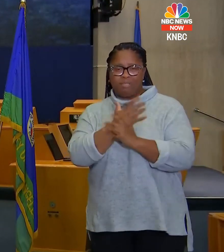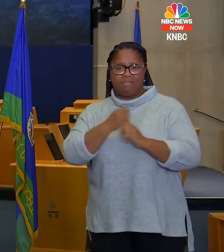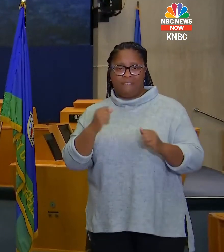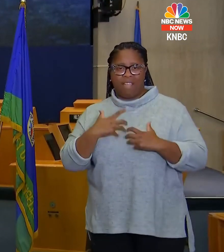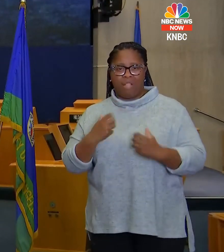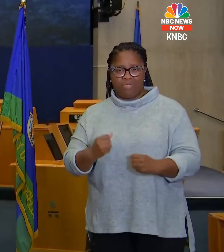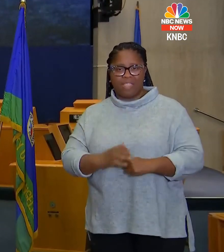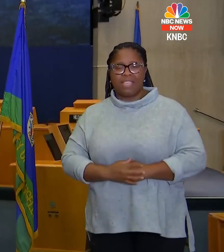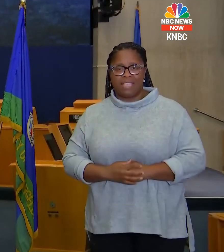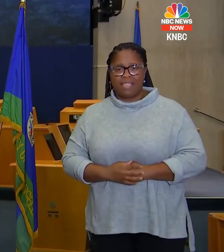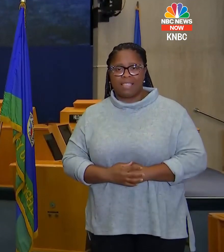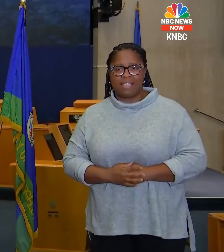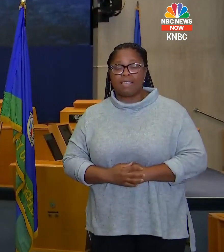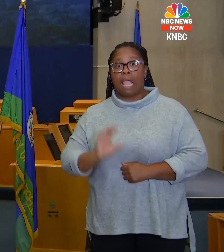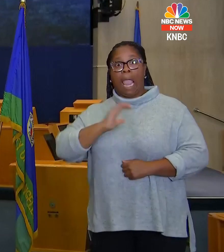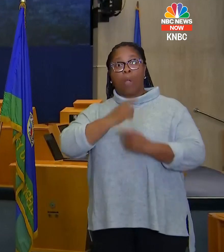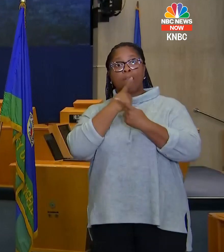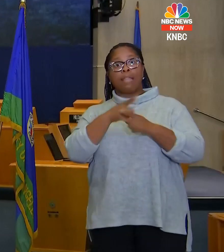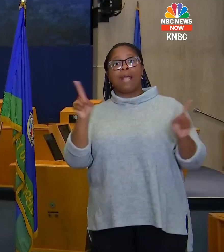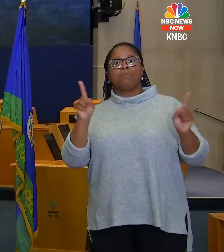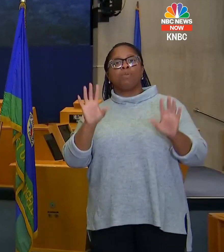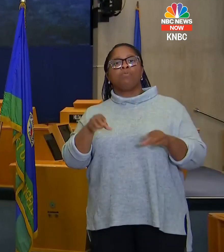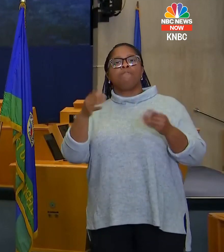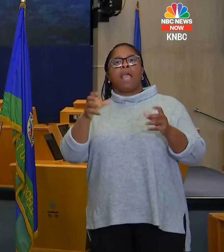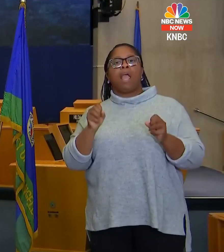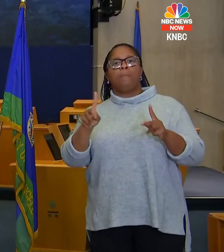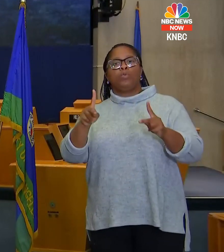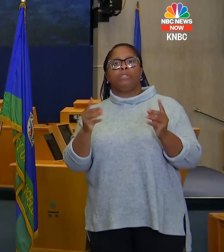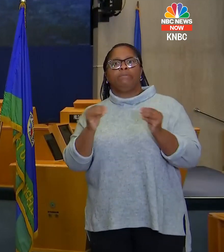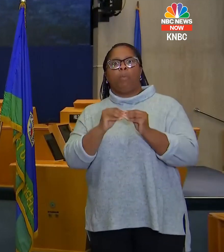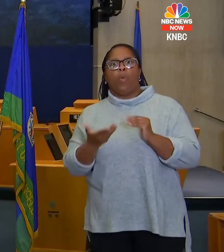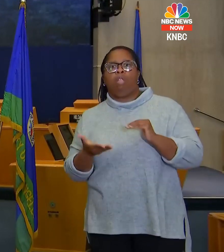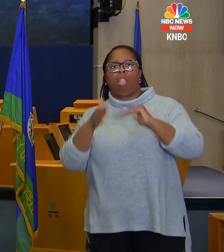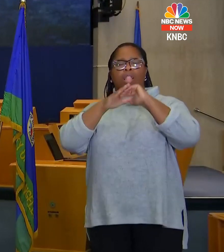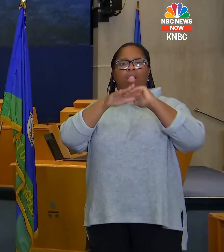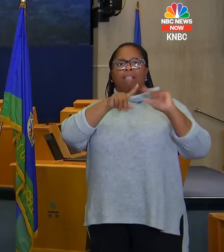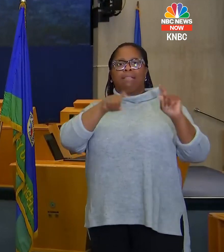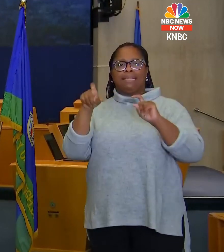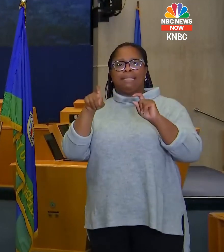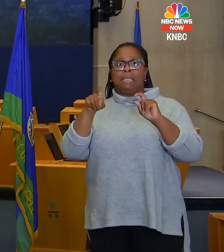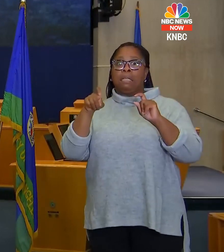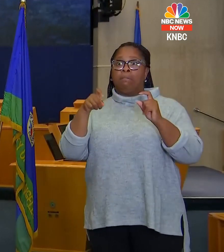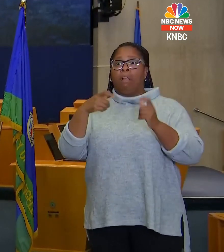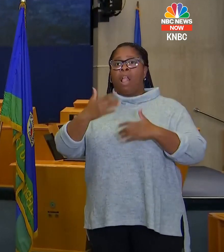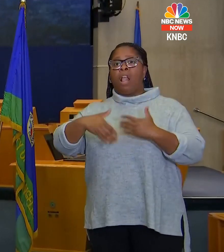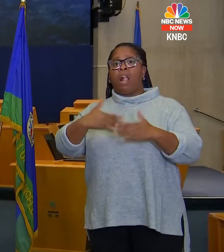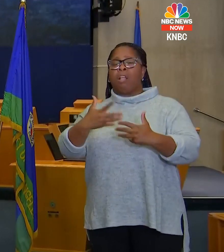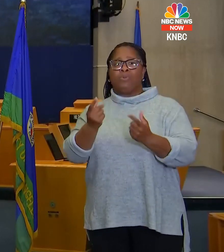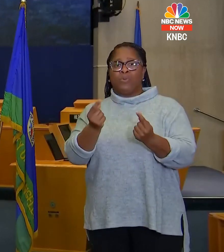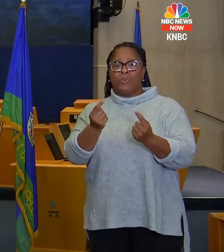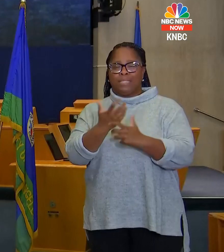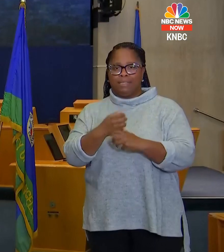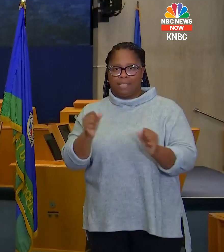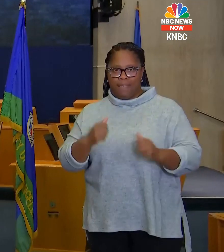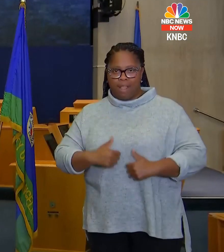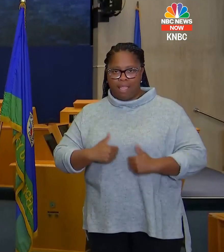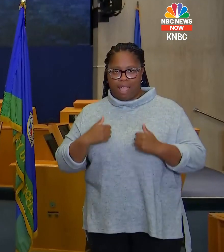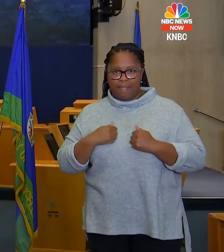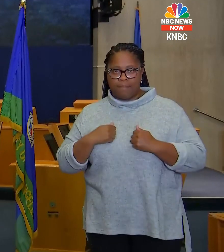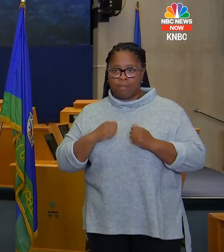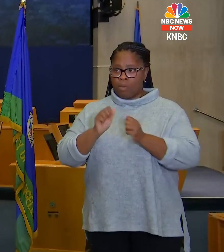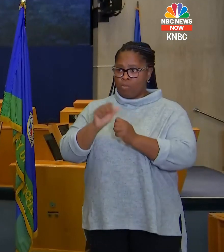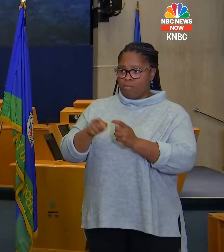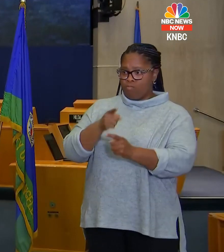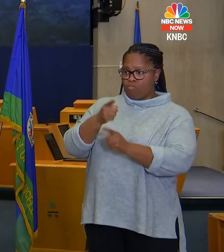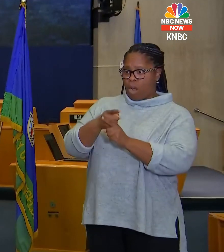These announcements open opportunities for us to scale up testing and ultimately to save lives. With the proper